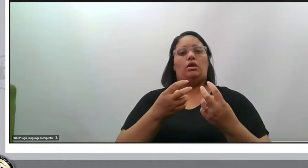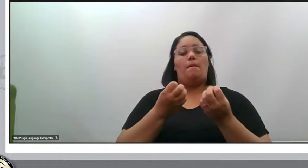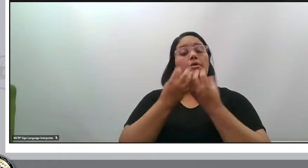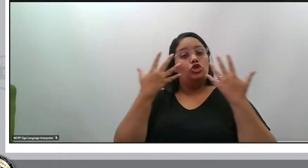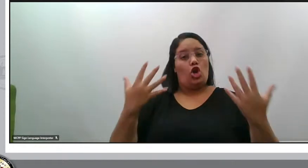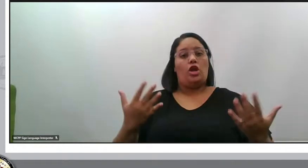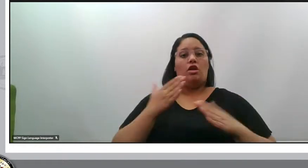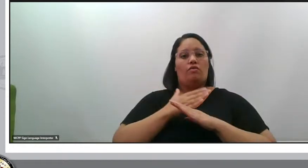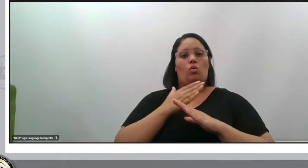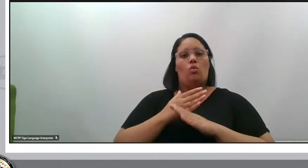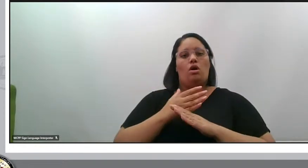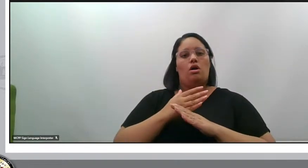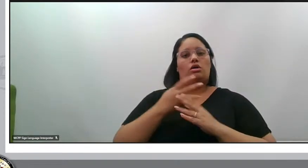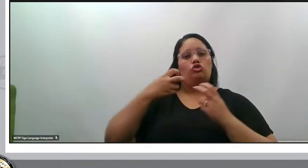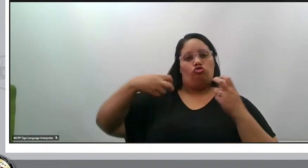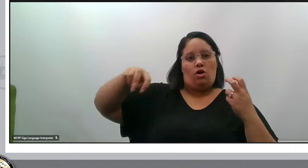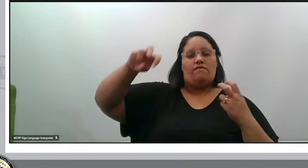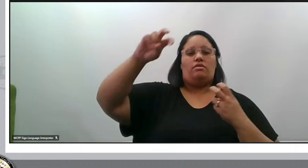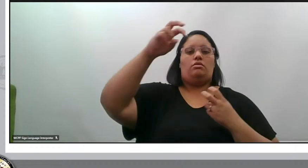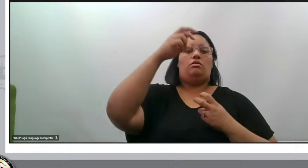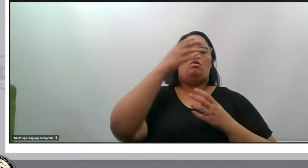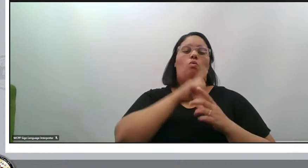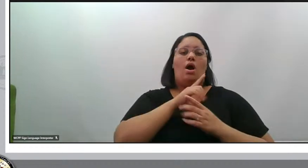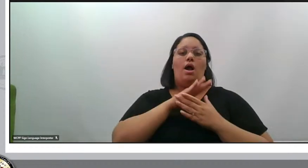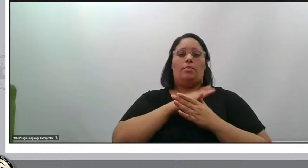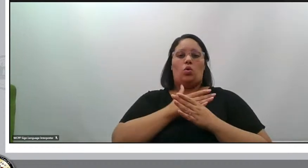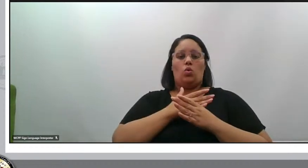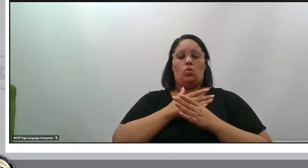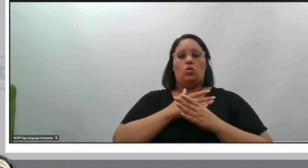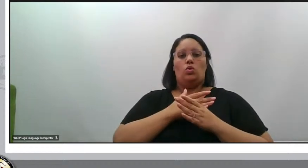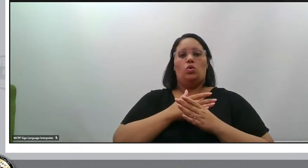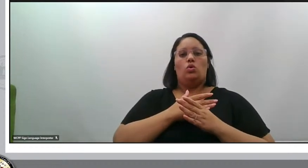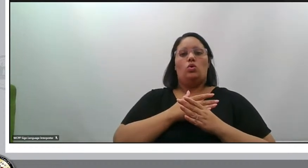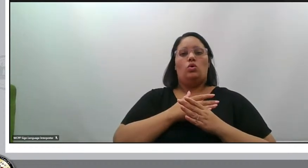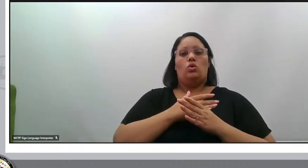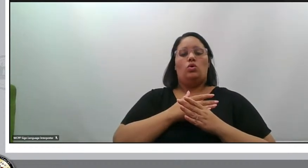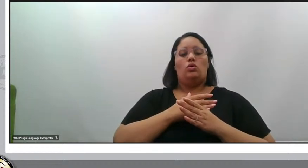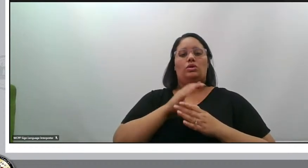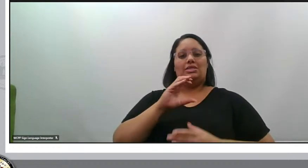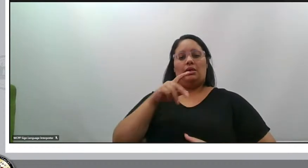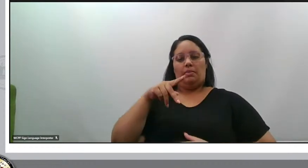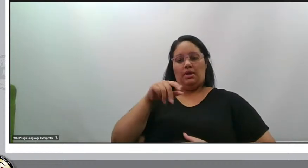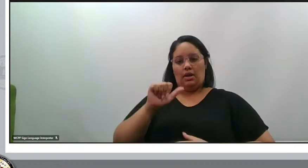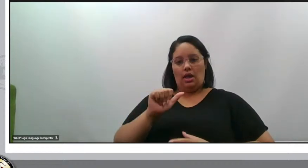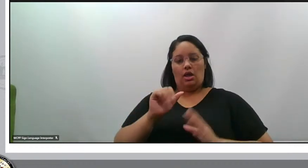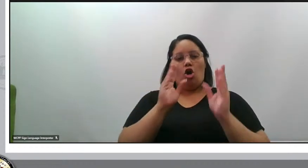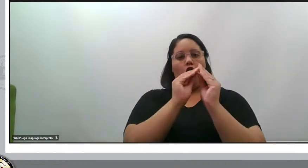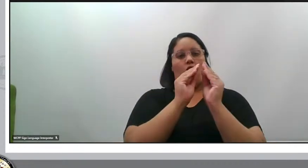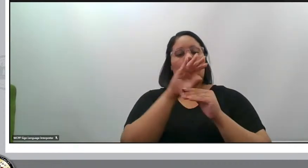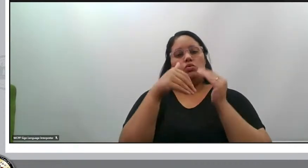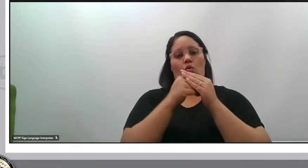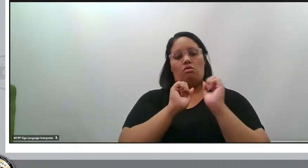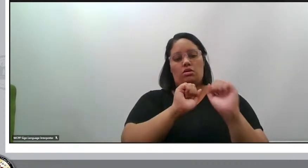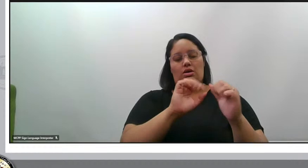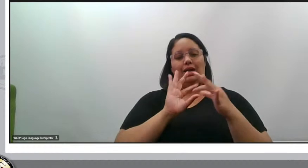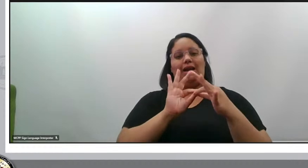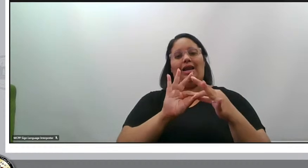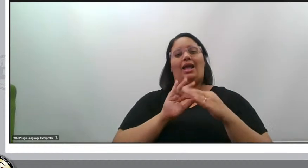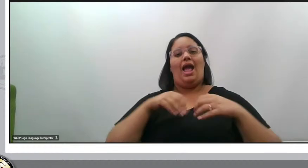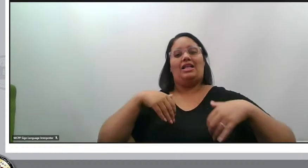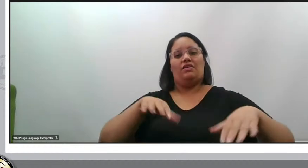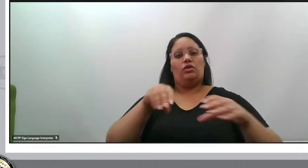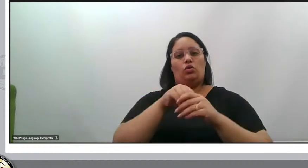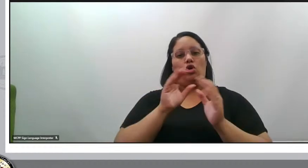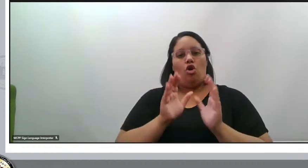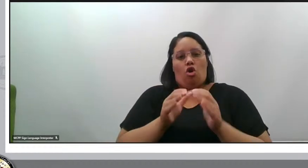almost all of that expenditure is in travel specifically due to the fact that conferences and all CPA related activities regarding those conferences